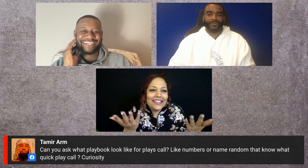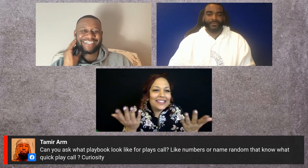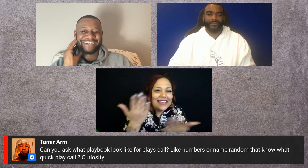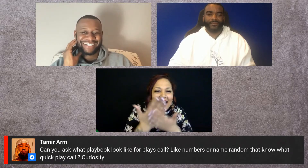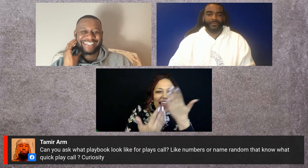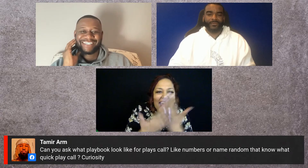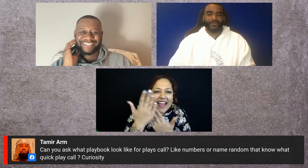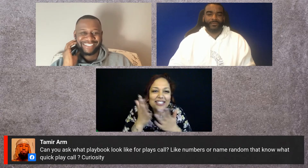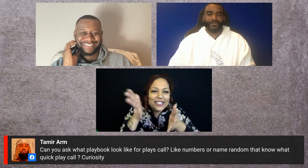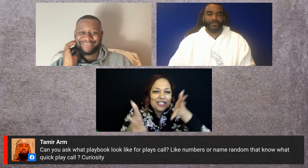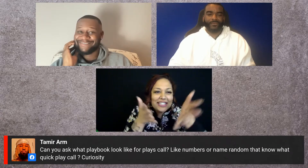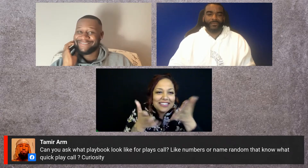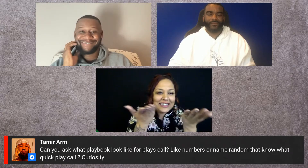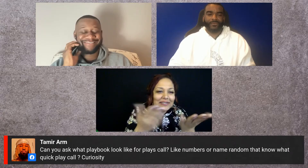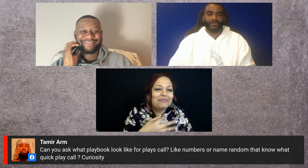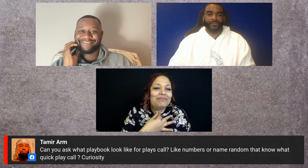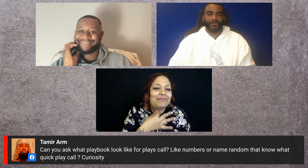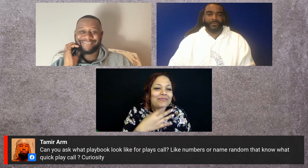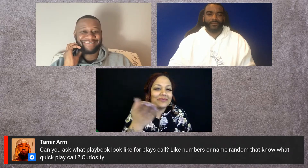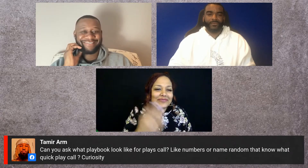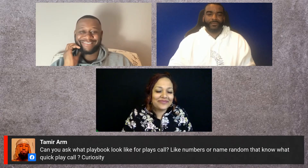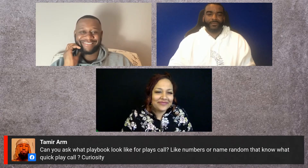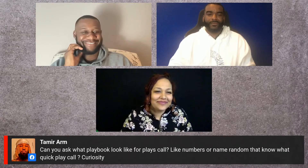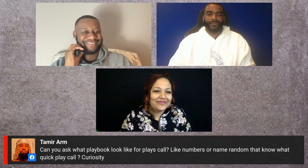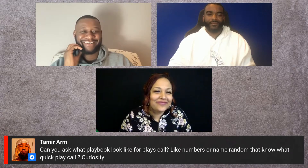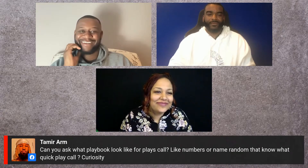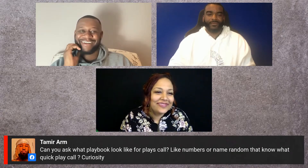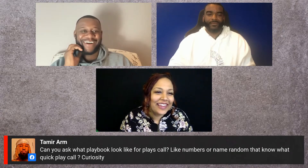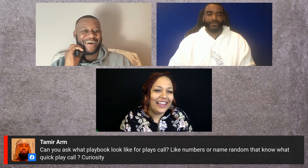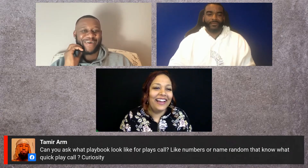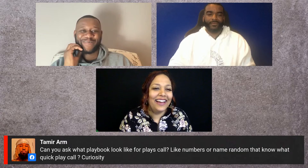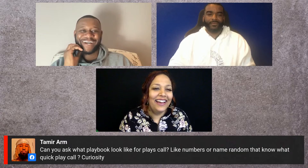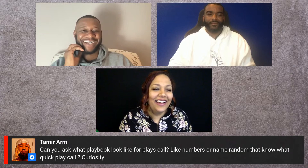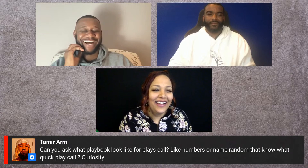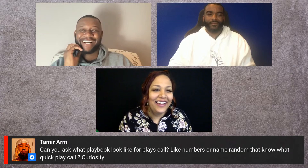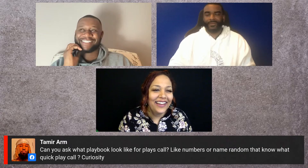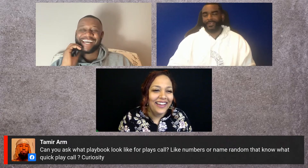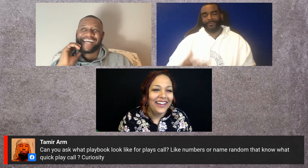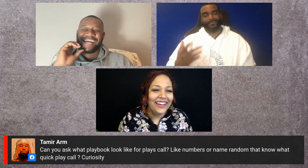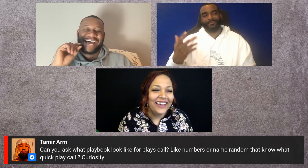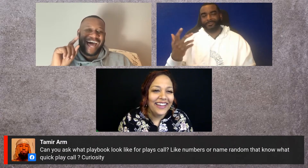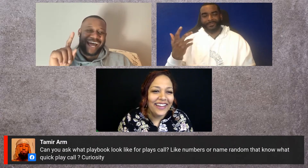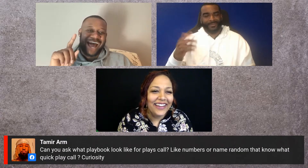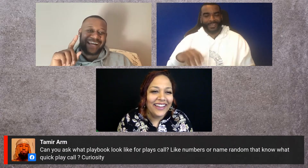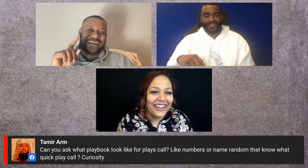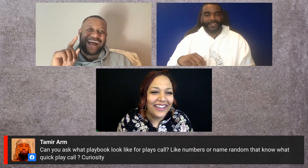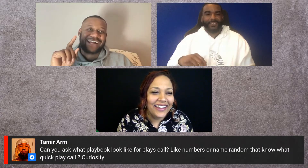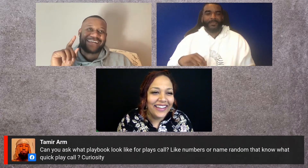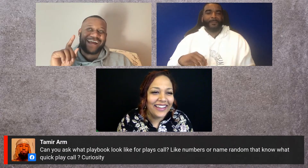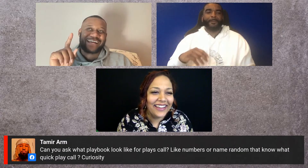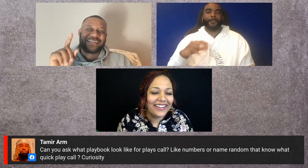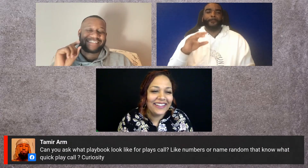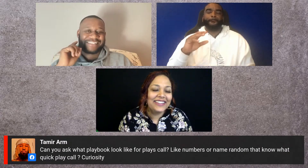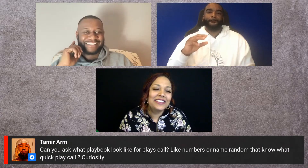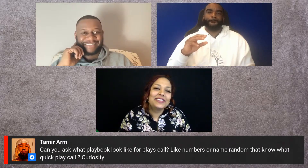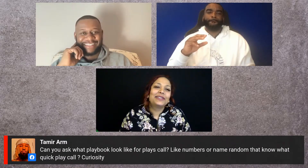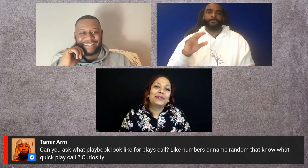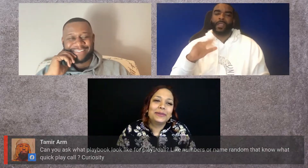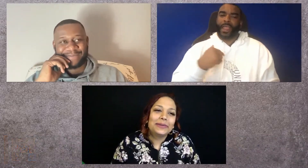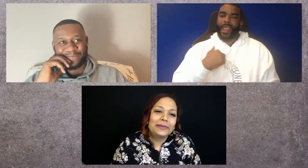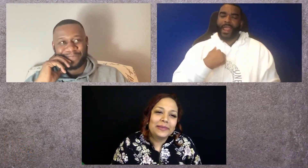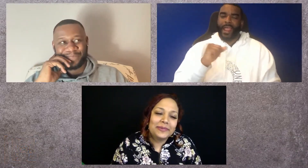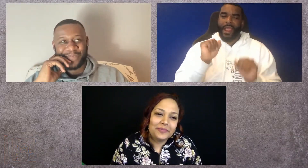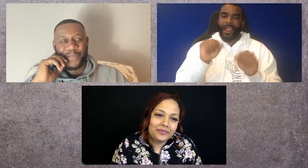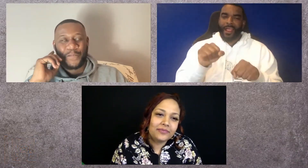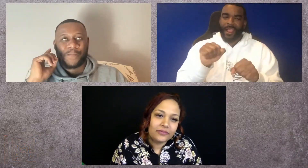are the names random? Quick call play. Just curious. Oh my gosh. I can attest it to